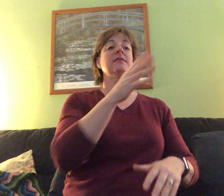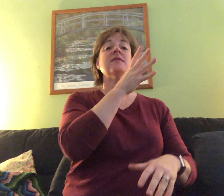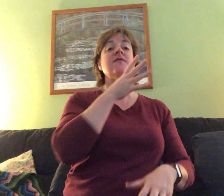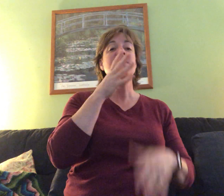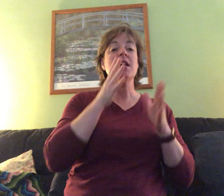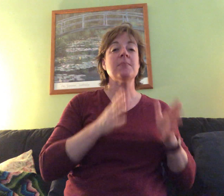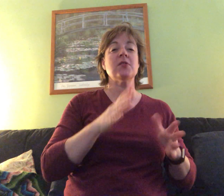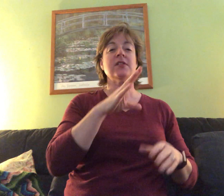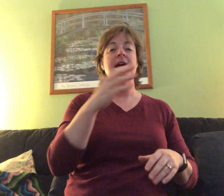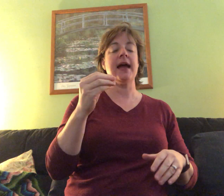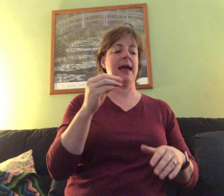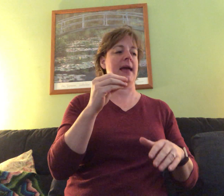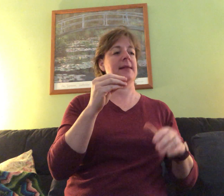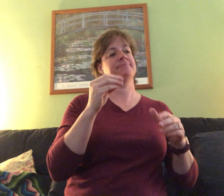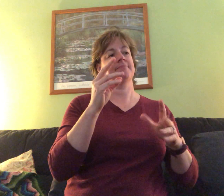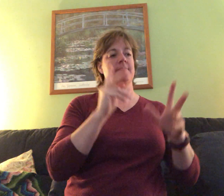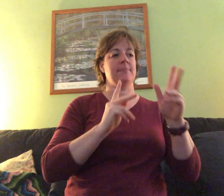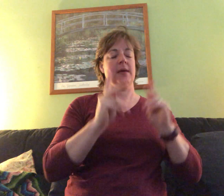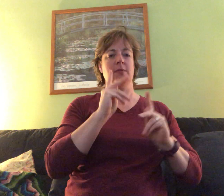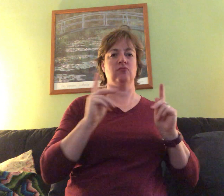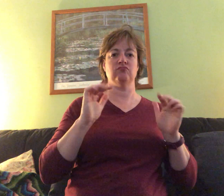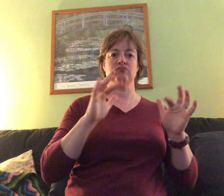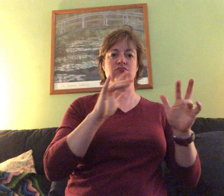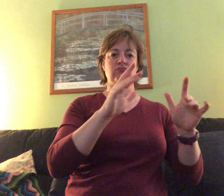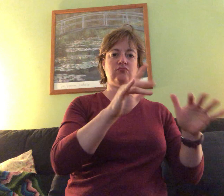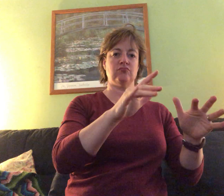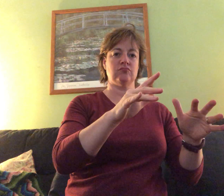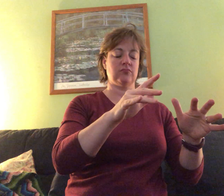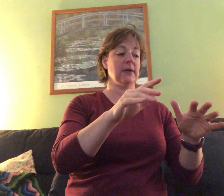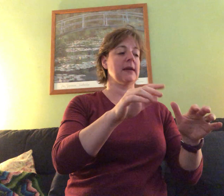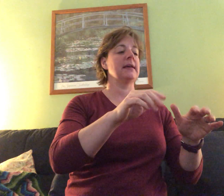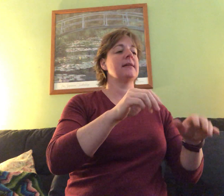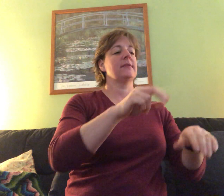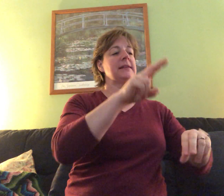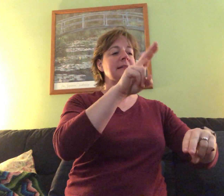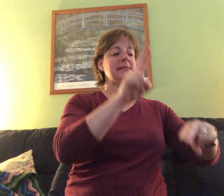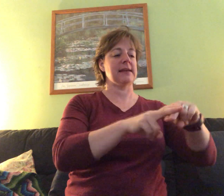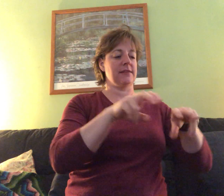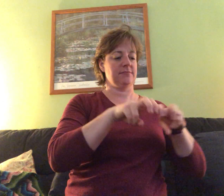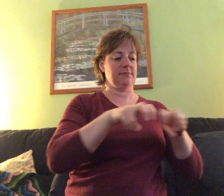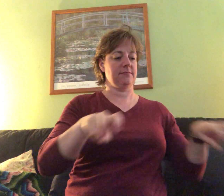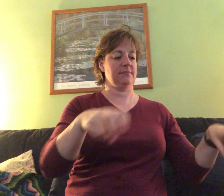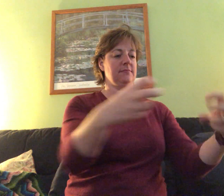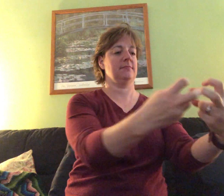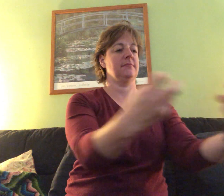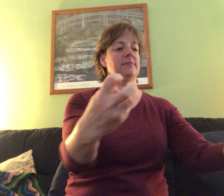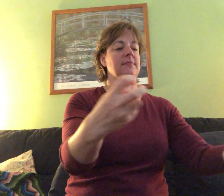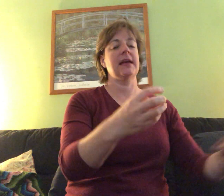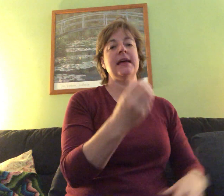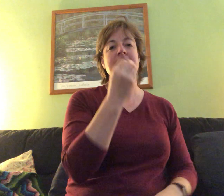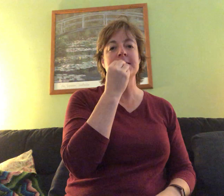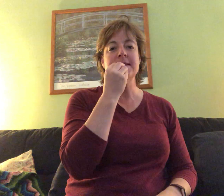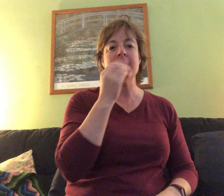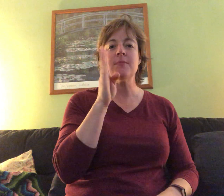Also, there was an old stone sink there. We had no running water. They had to go into the garden and draw water from the